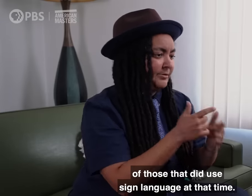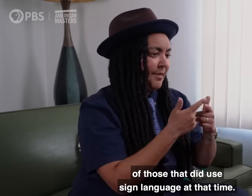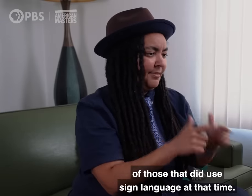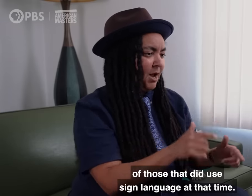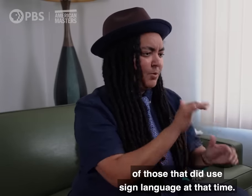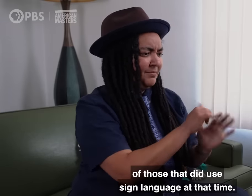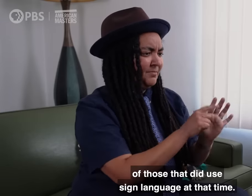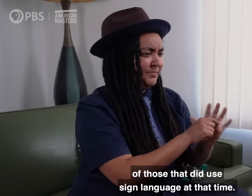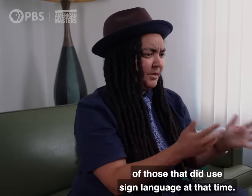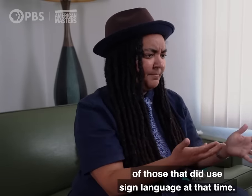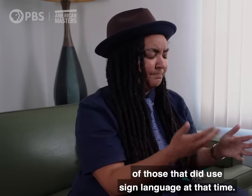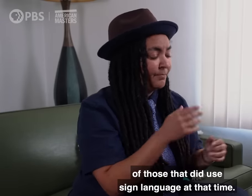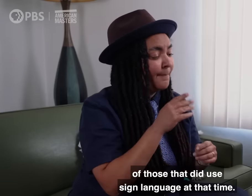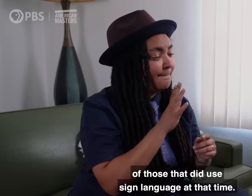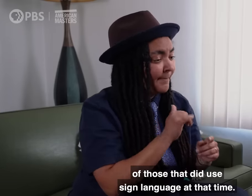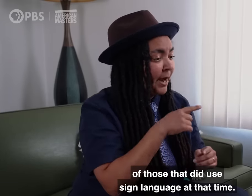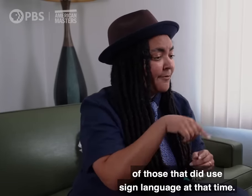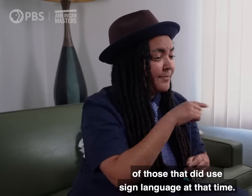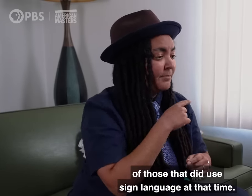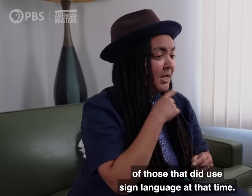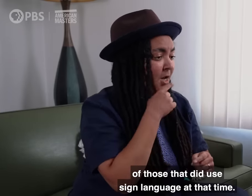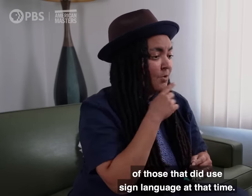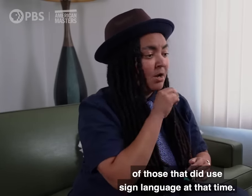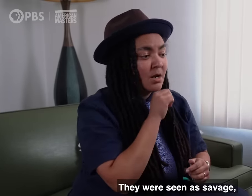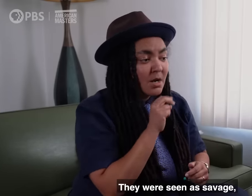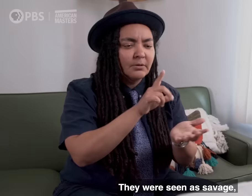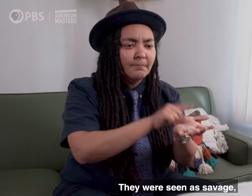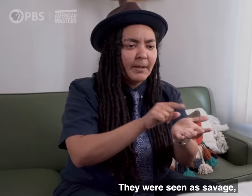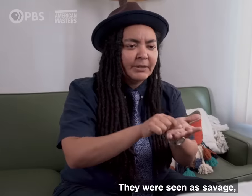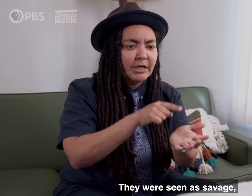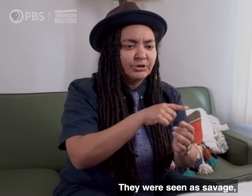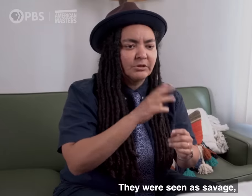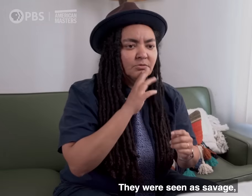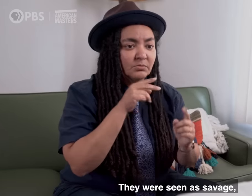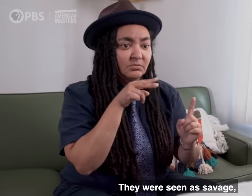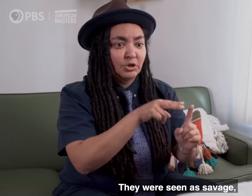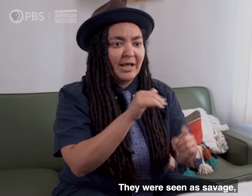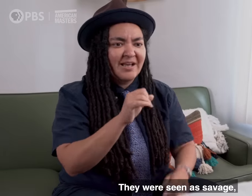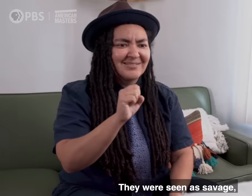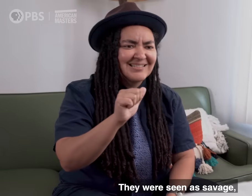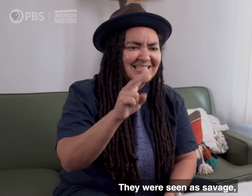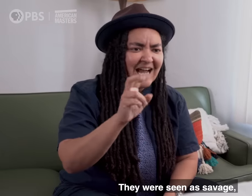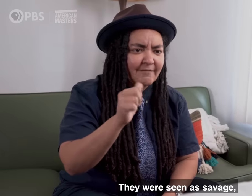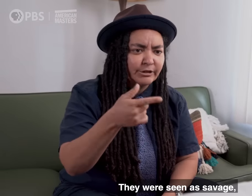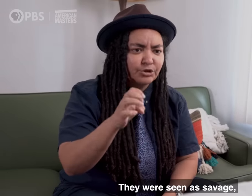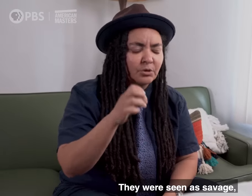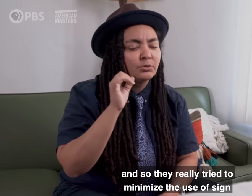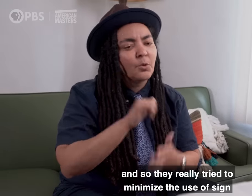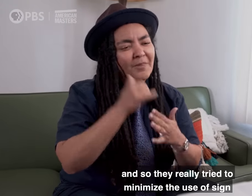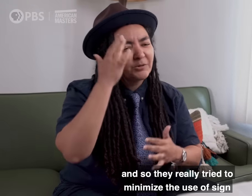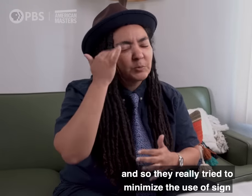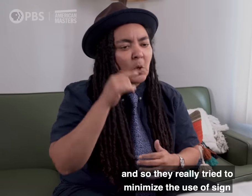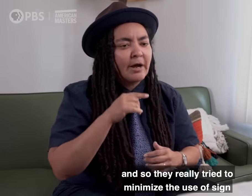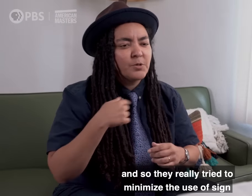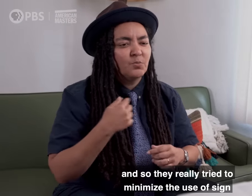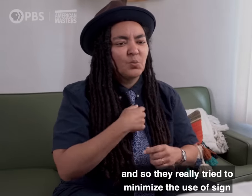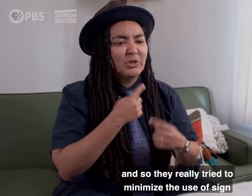sign language at that time. They were seen as savage, and so they really tried to minimize